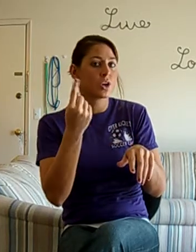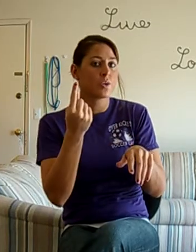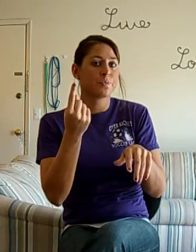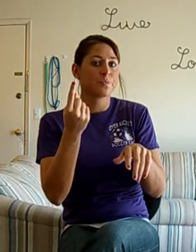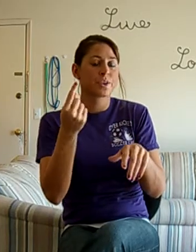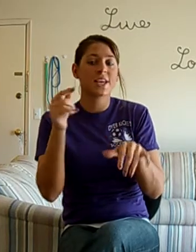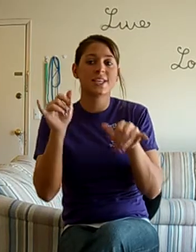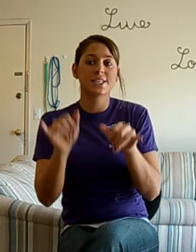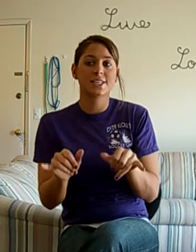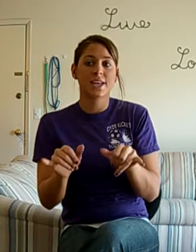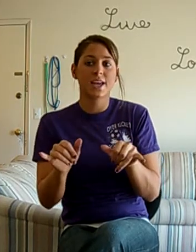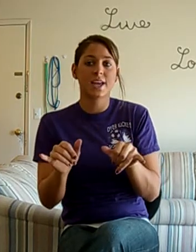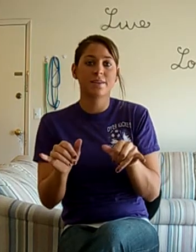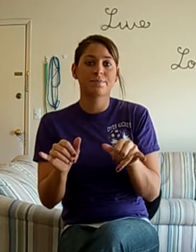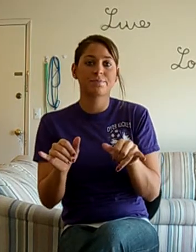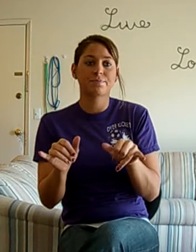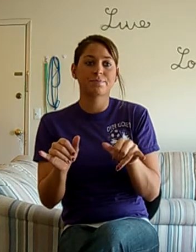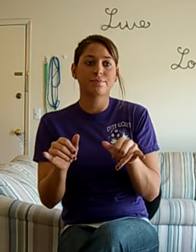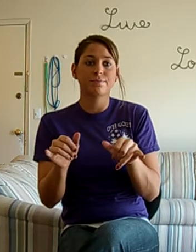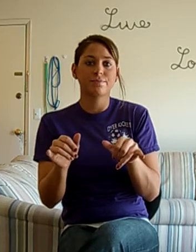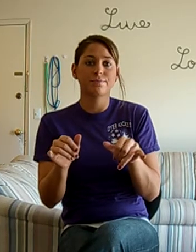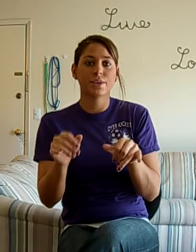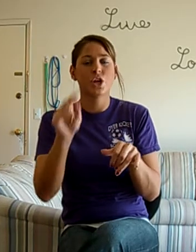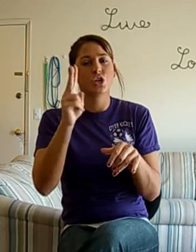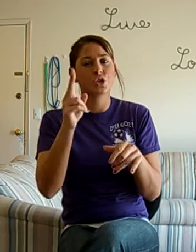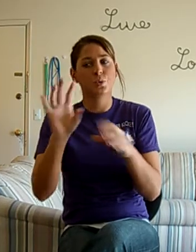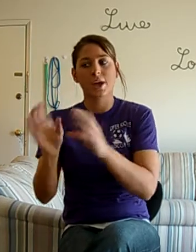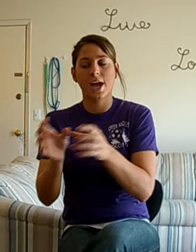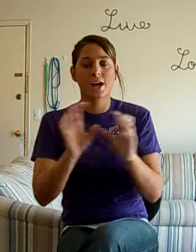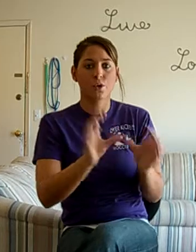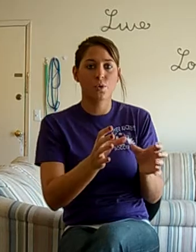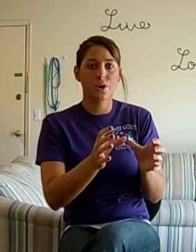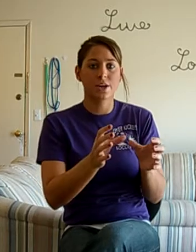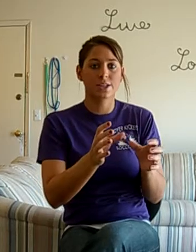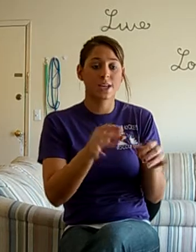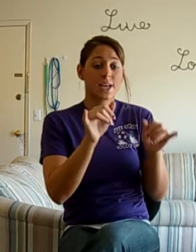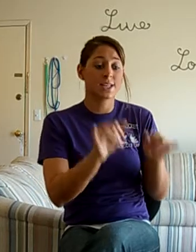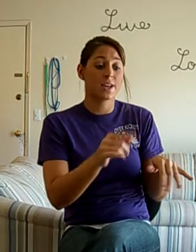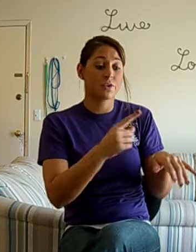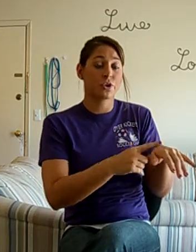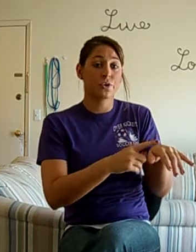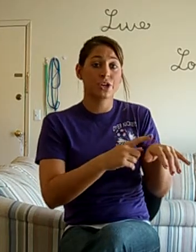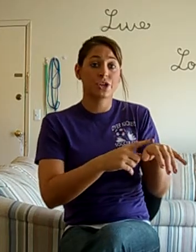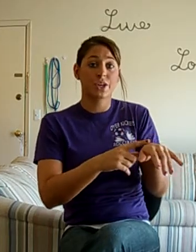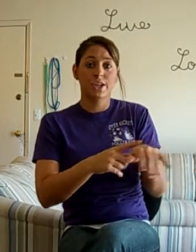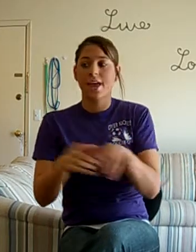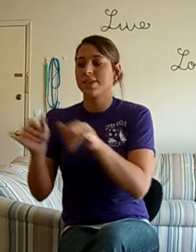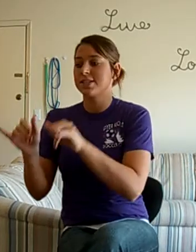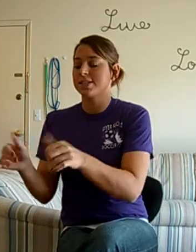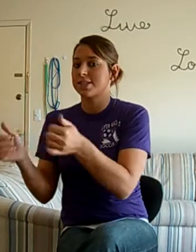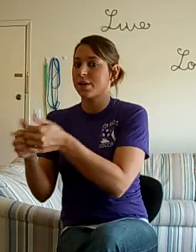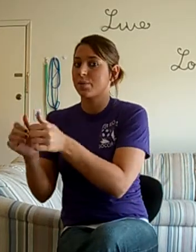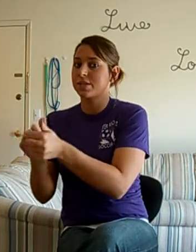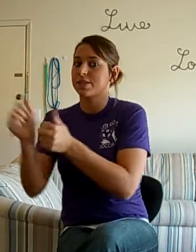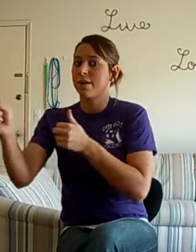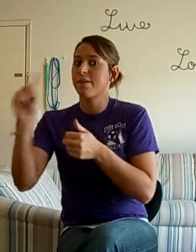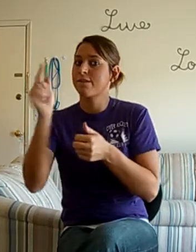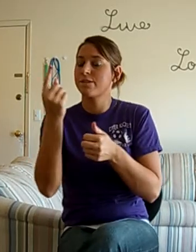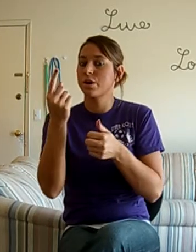much broken up into two categories. You've got stay for duration, and then you have stay with distance. But you've got to master having your dog